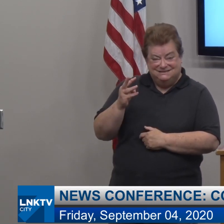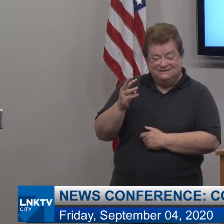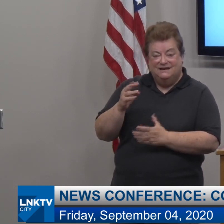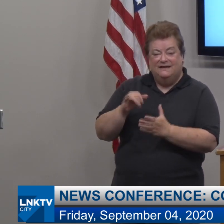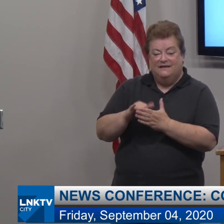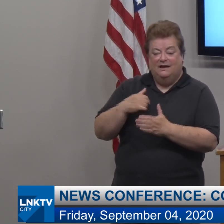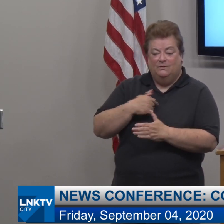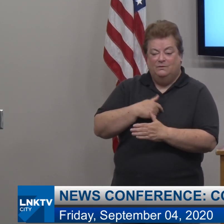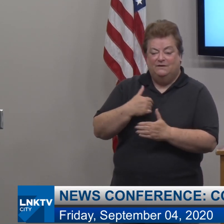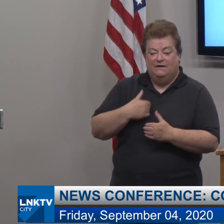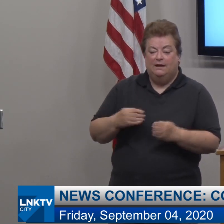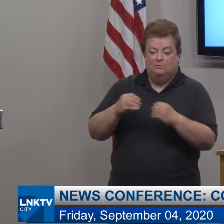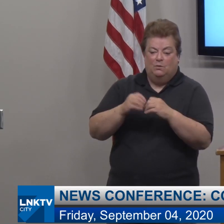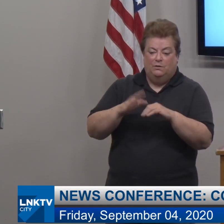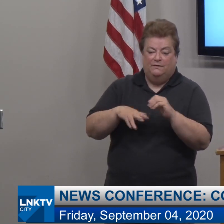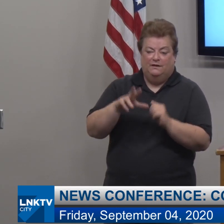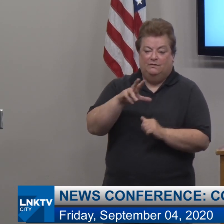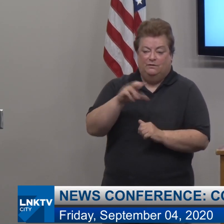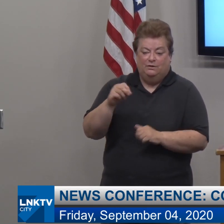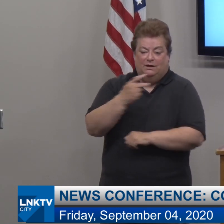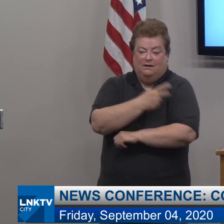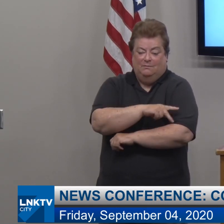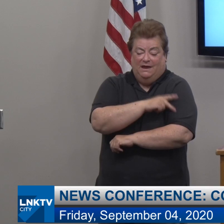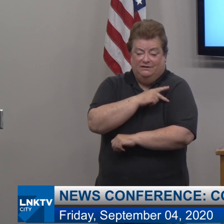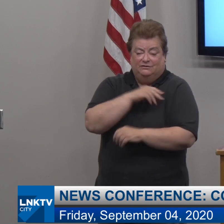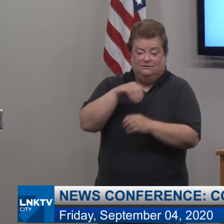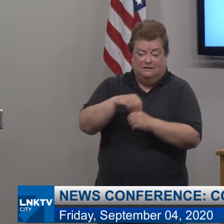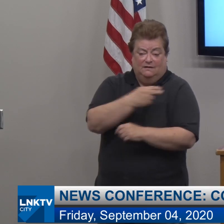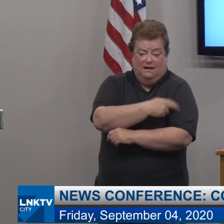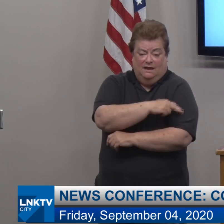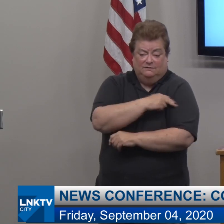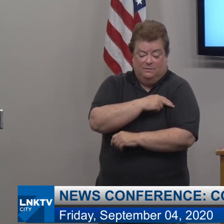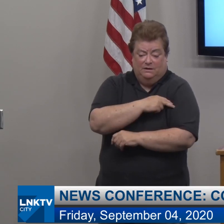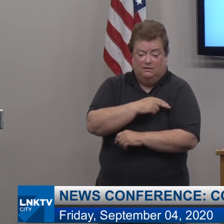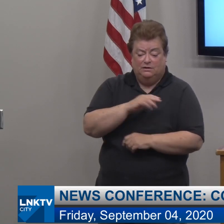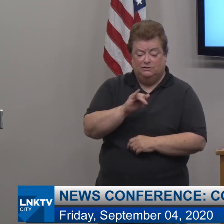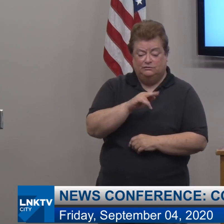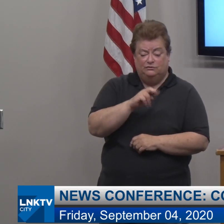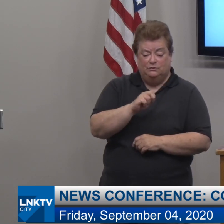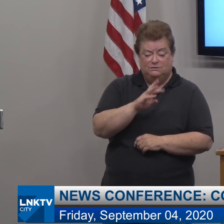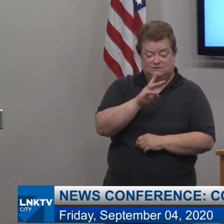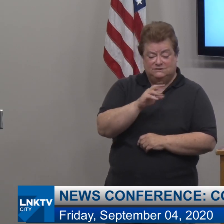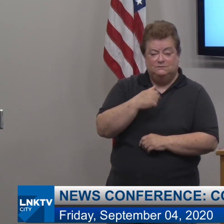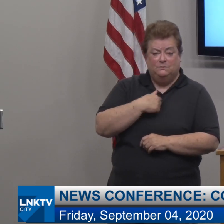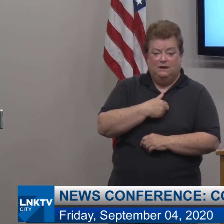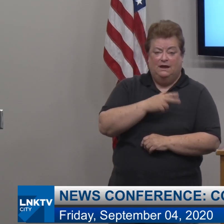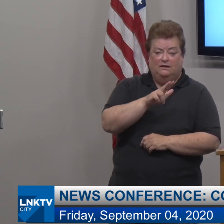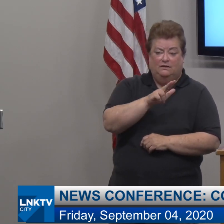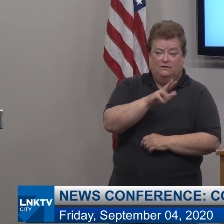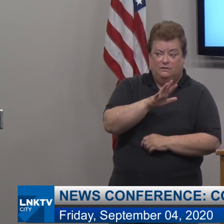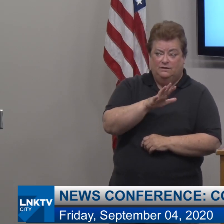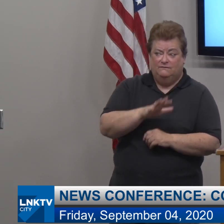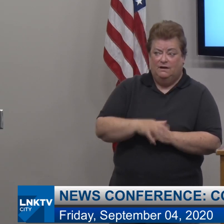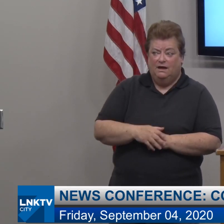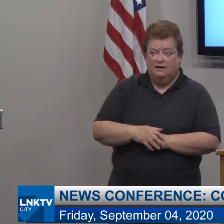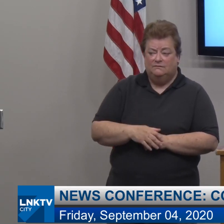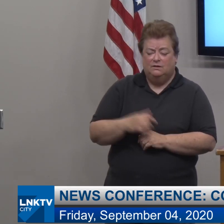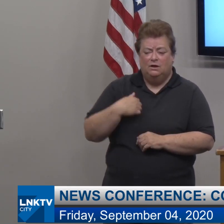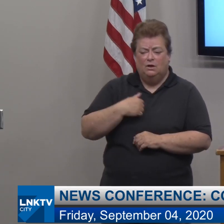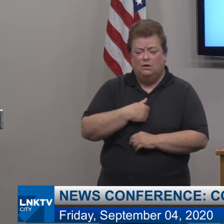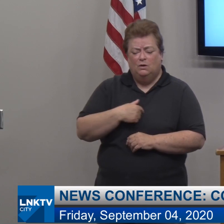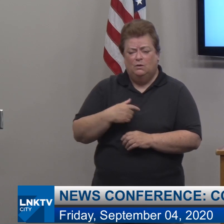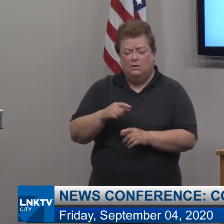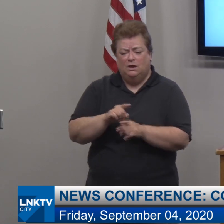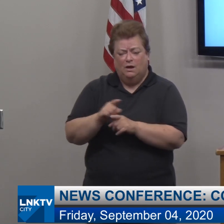more than 30 COVID-19 patients hospitalized. On June 6th, we had 35. We also want to note that